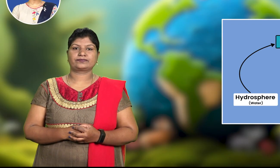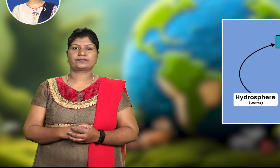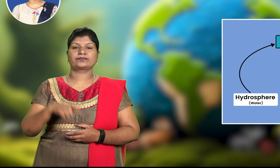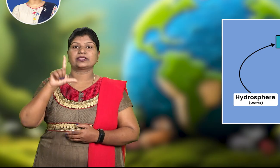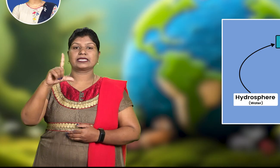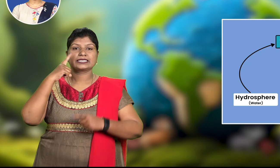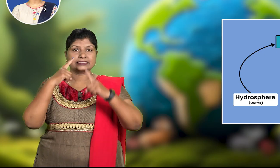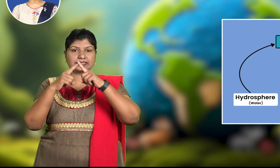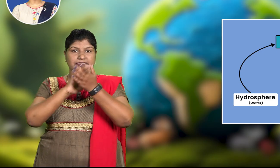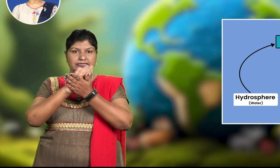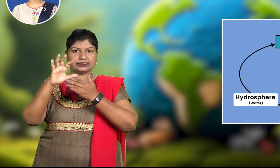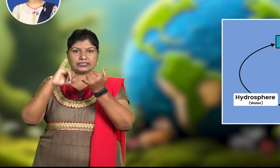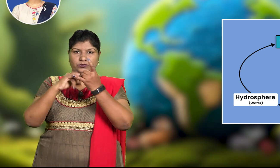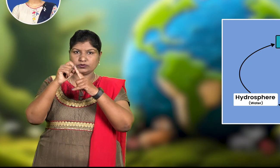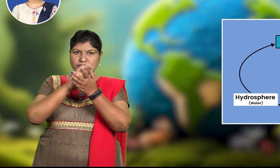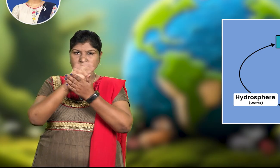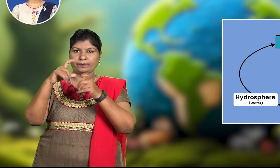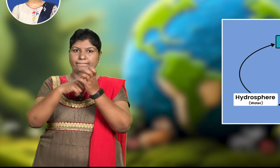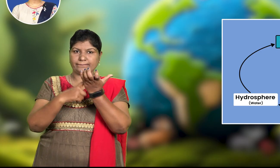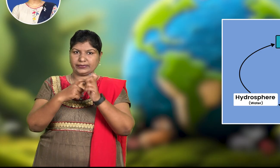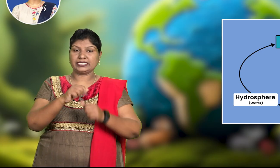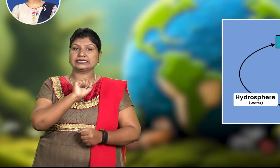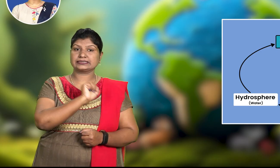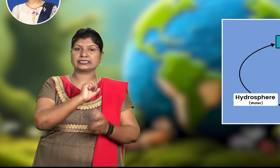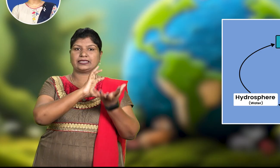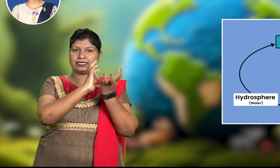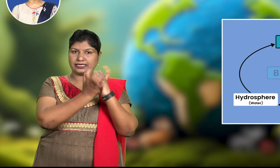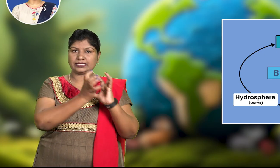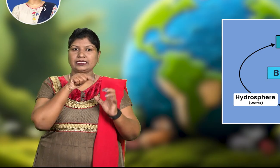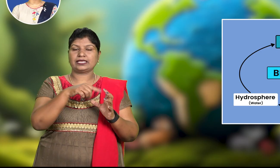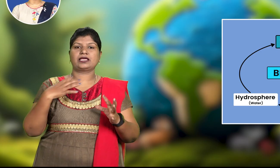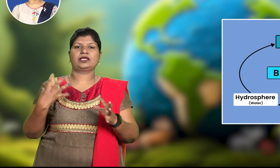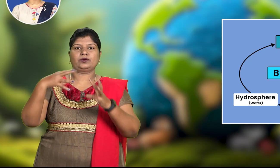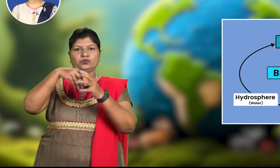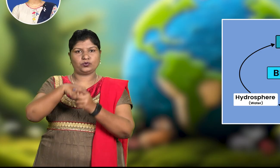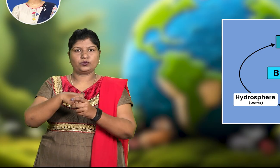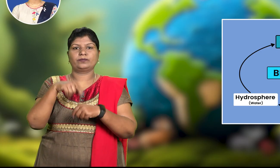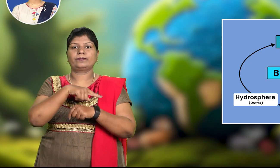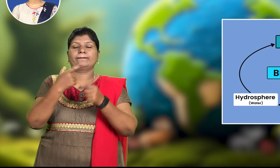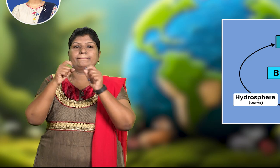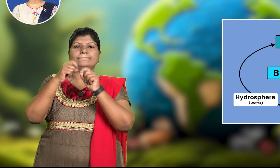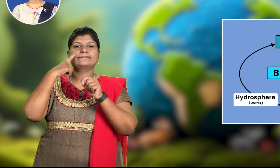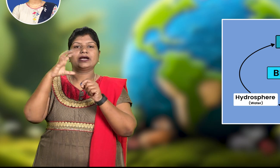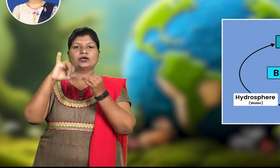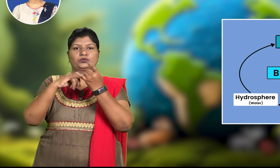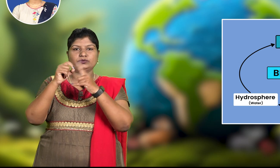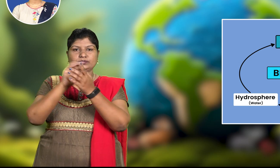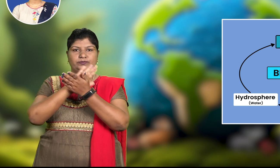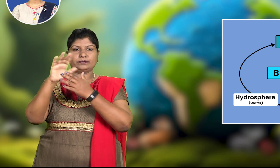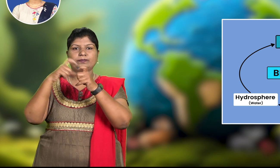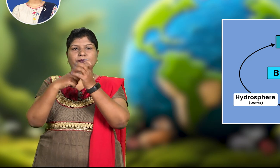and lithosphere of the Earth together constitute the biosphere.